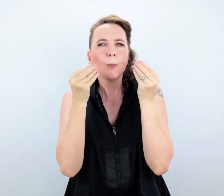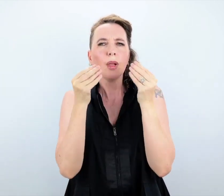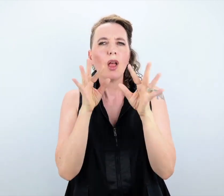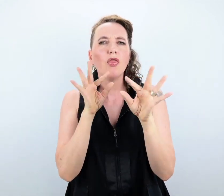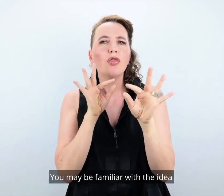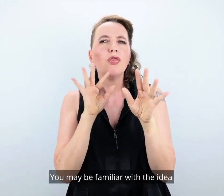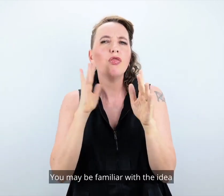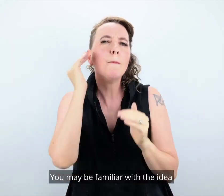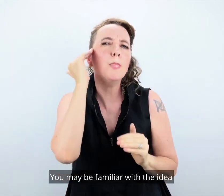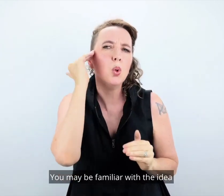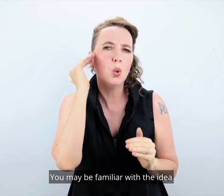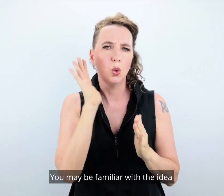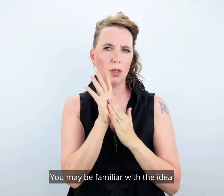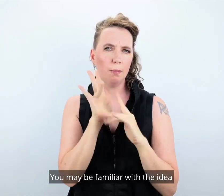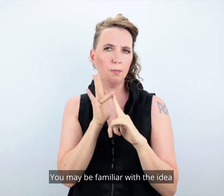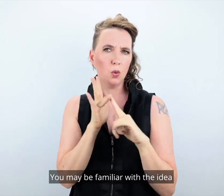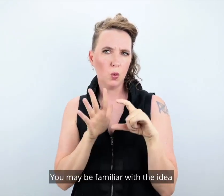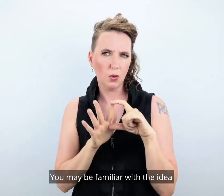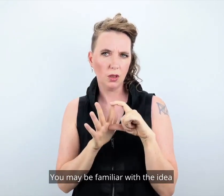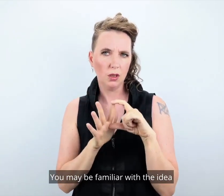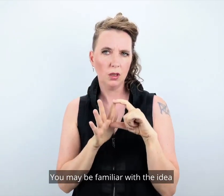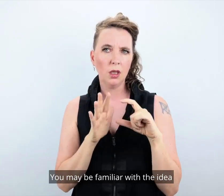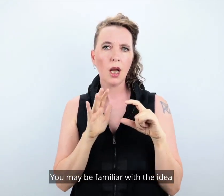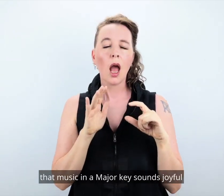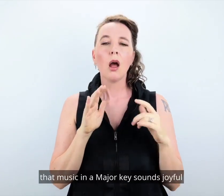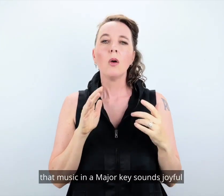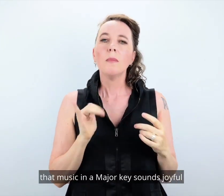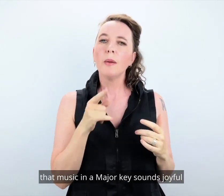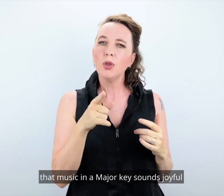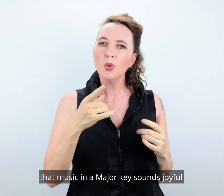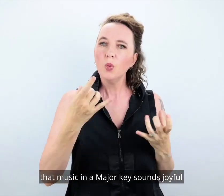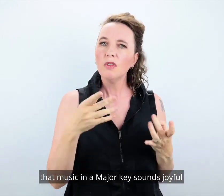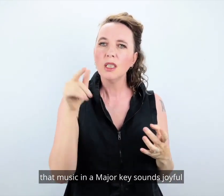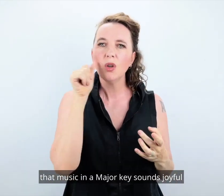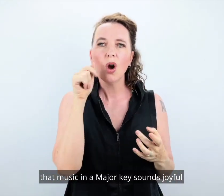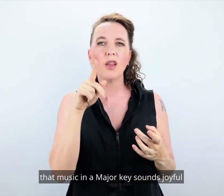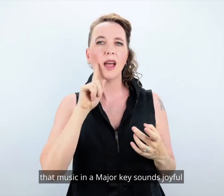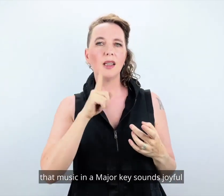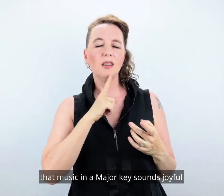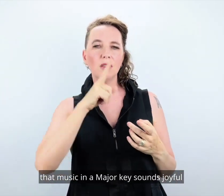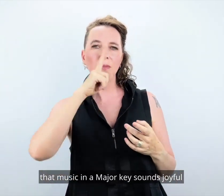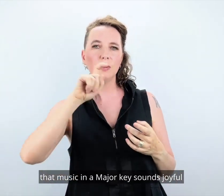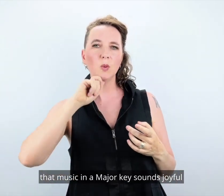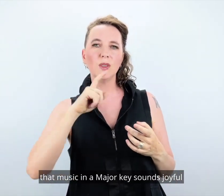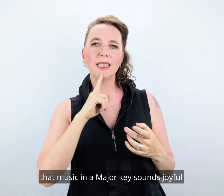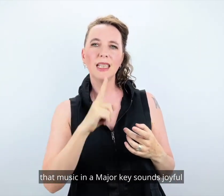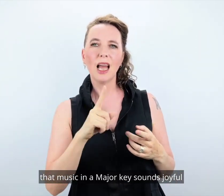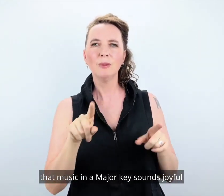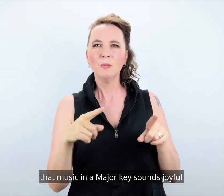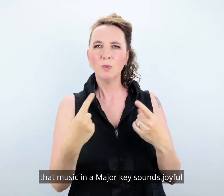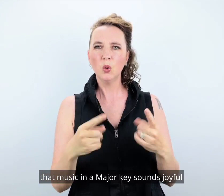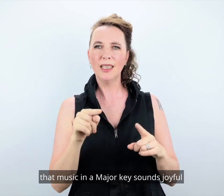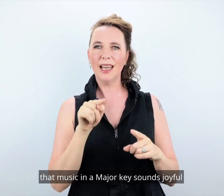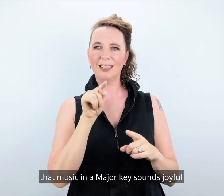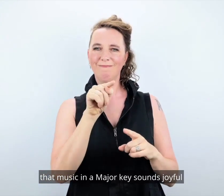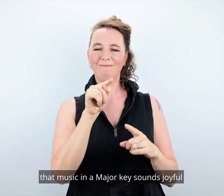You may be familiar with the idea that music in a major key sounds joyful,